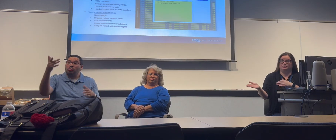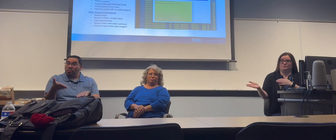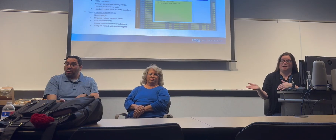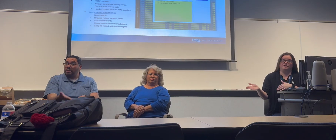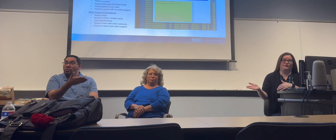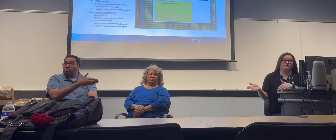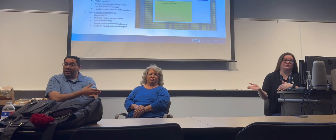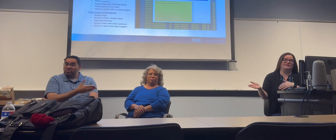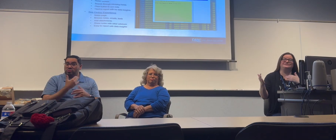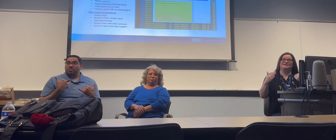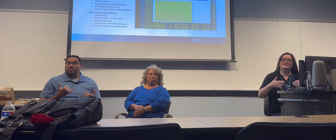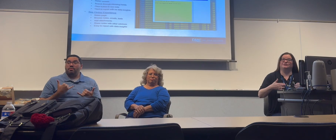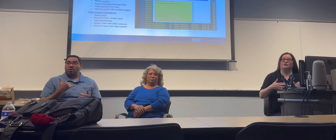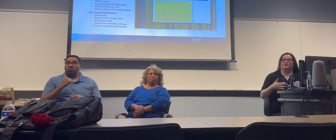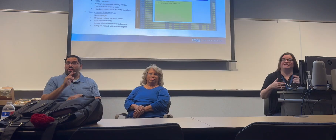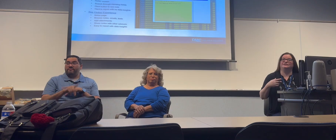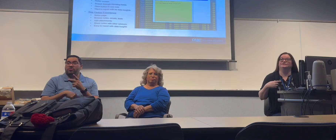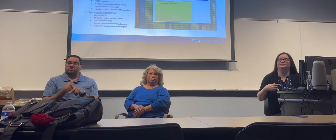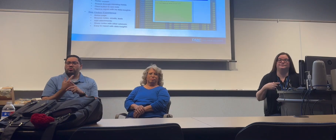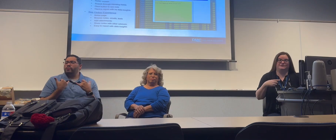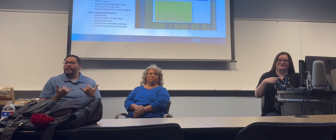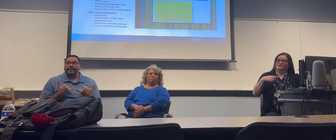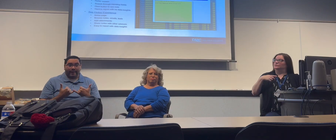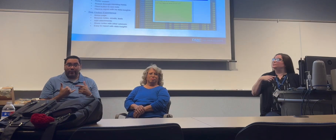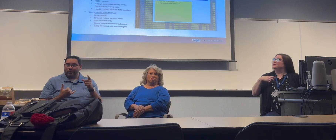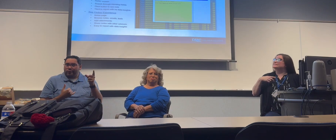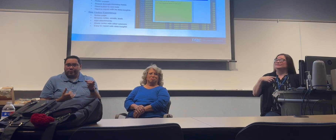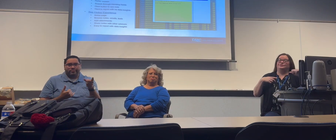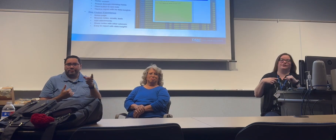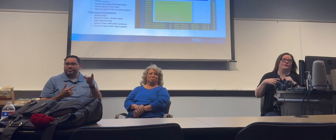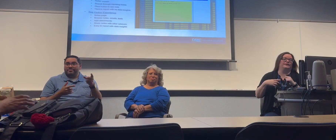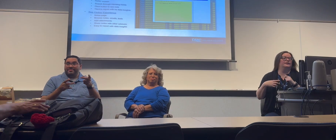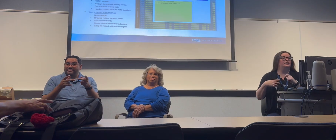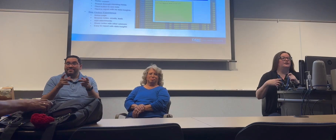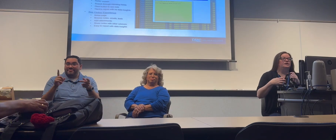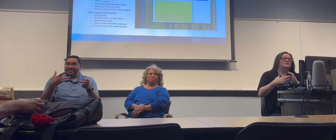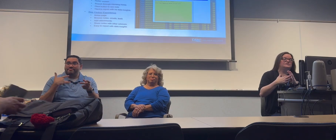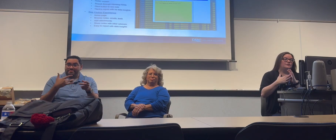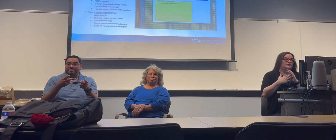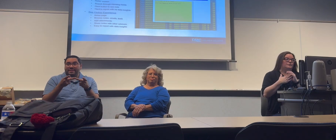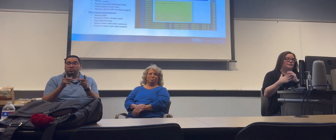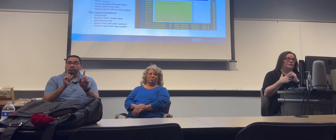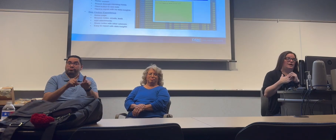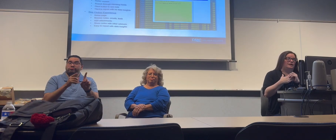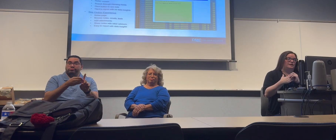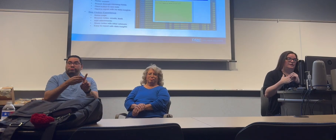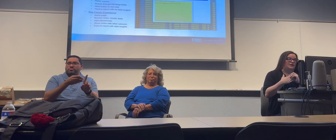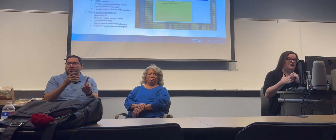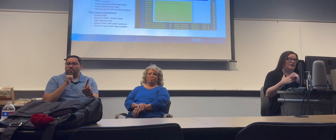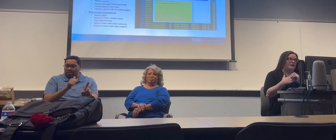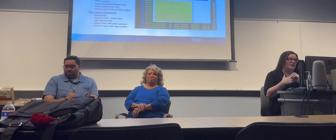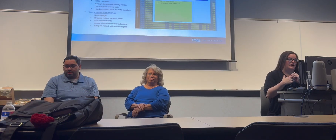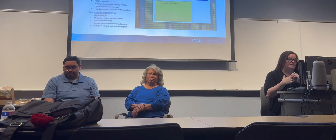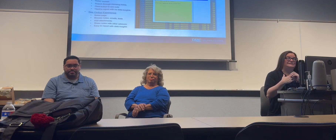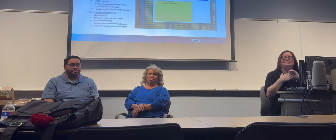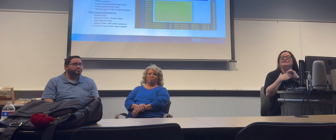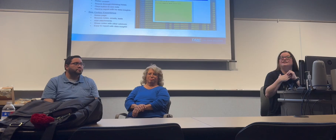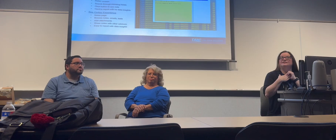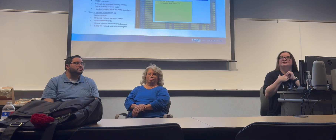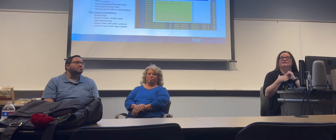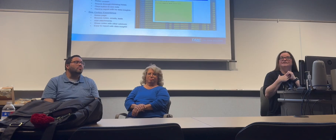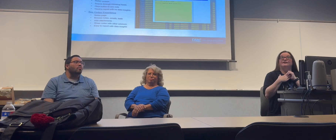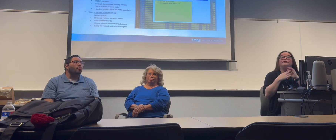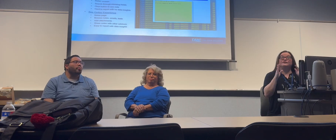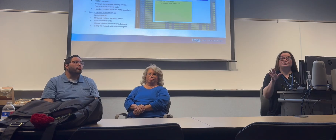the modern version. It doesn't currently in the place that you're going. So this is